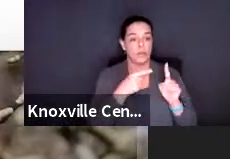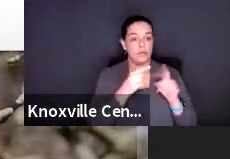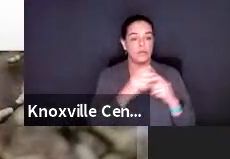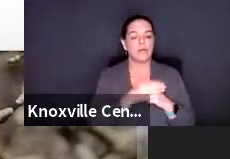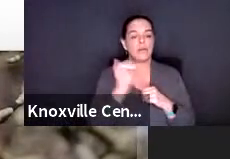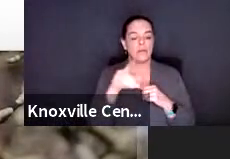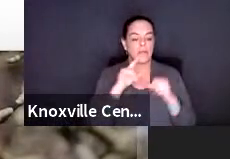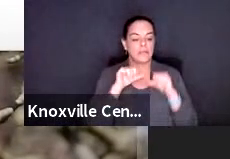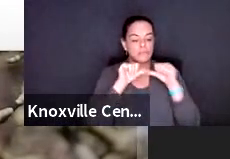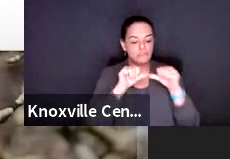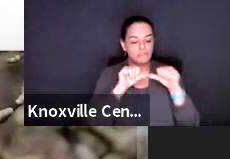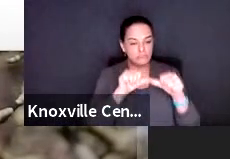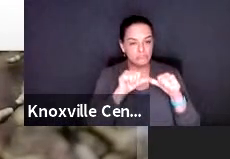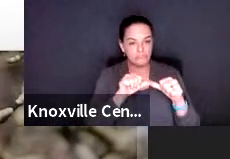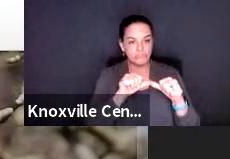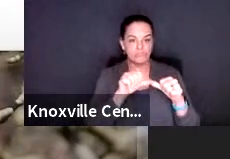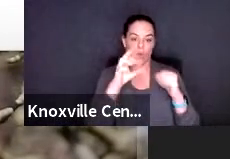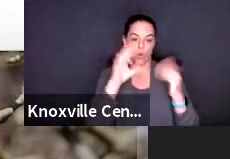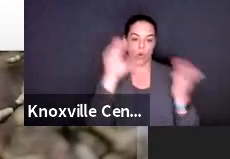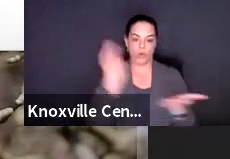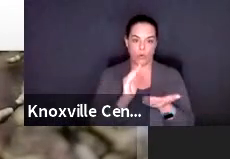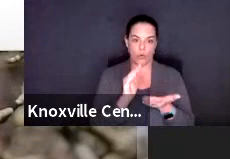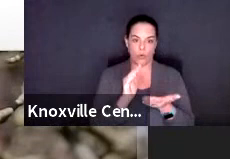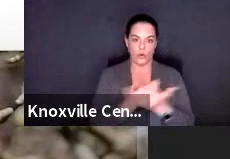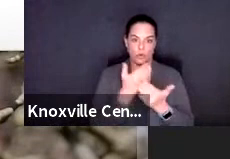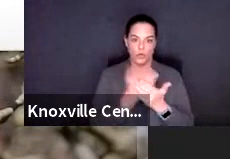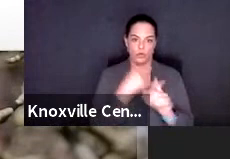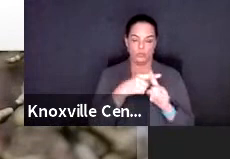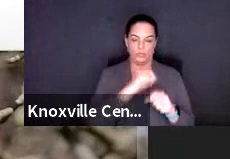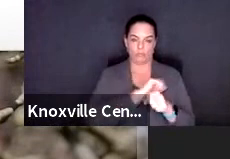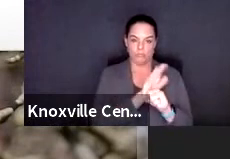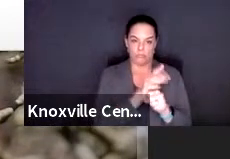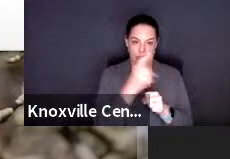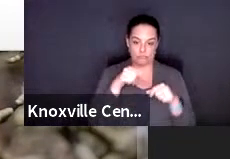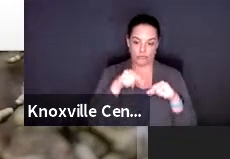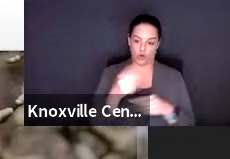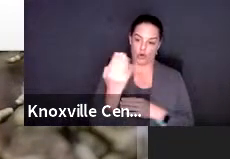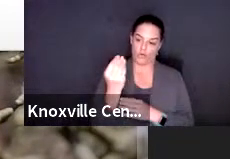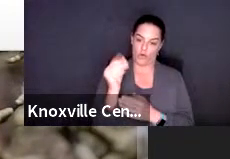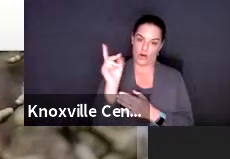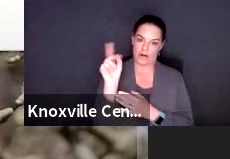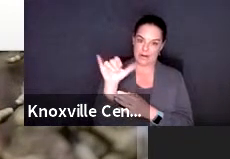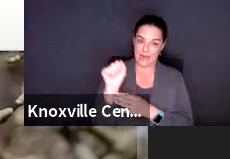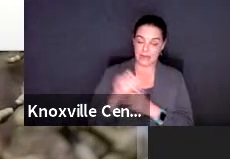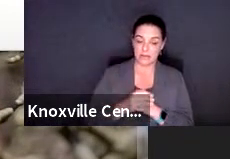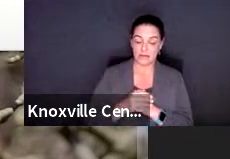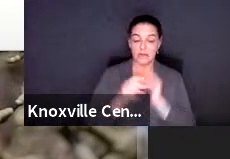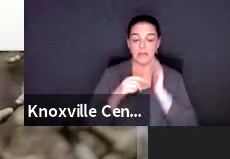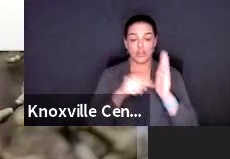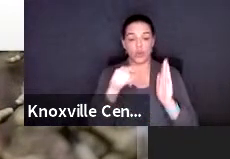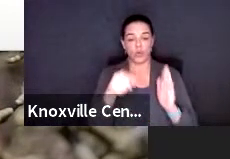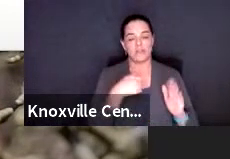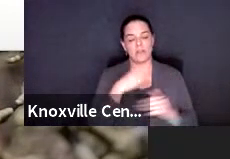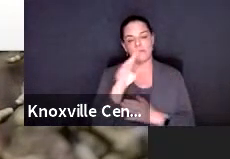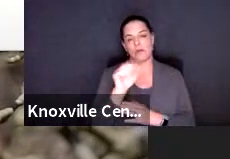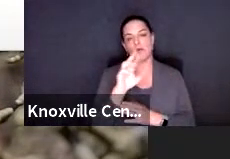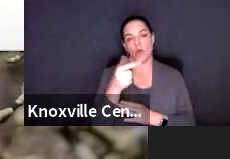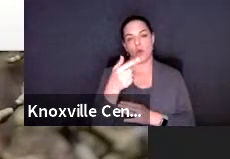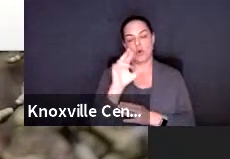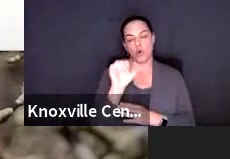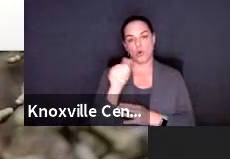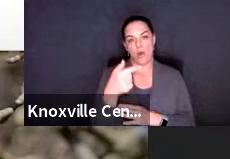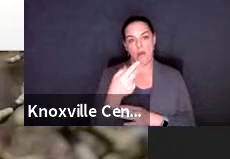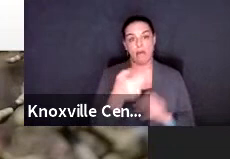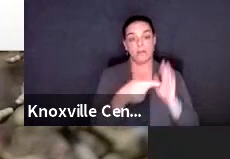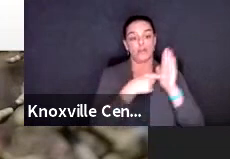Sustained reduction or stability in new cases for 14 days. To illustrate this benchmark, we have a bar graph that shows previous